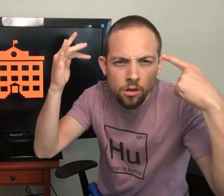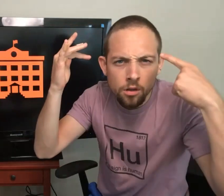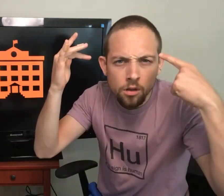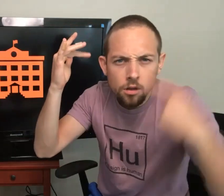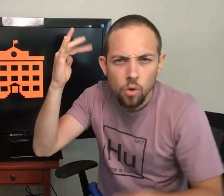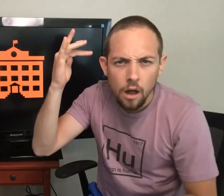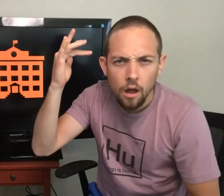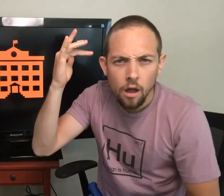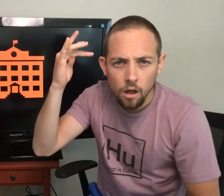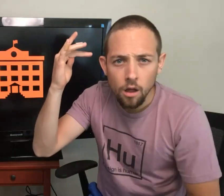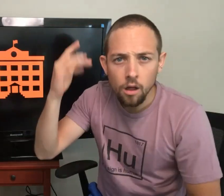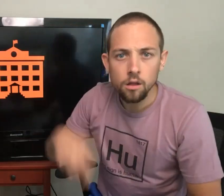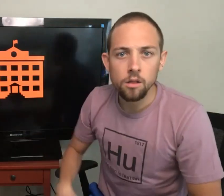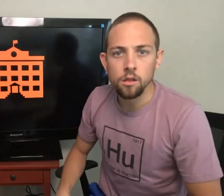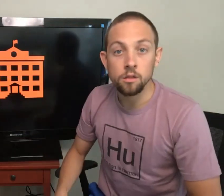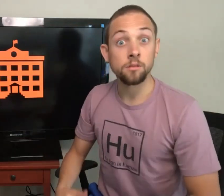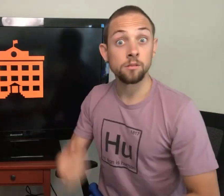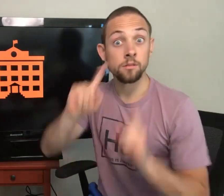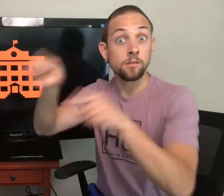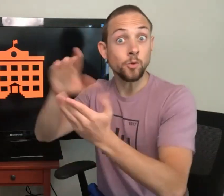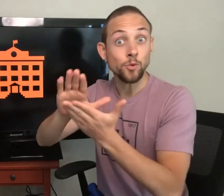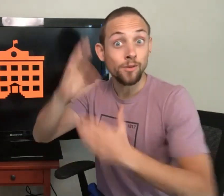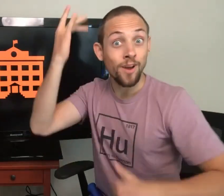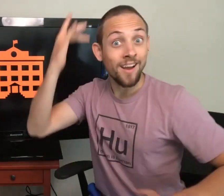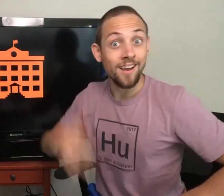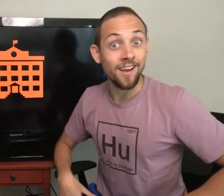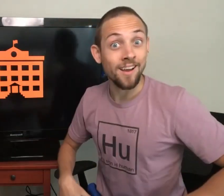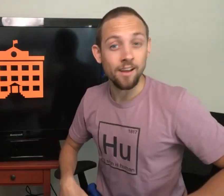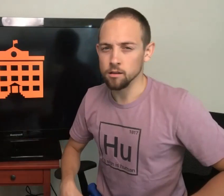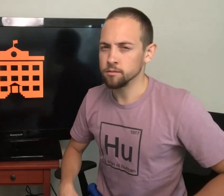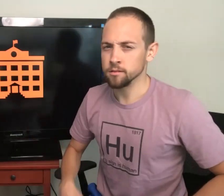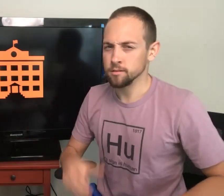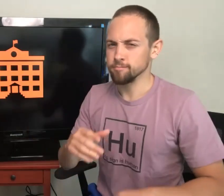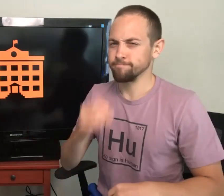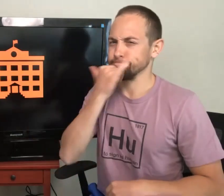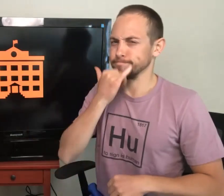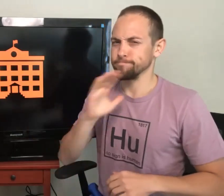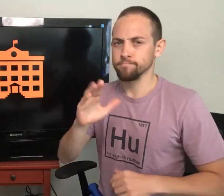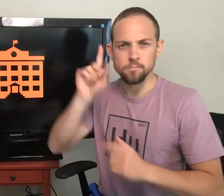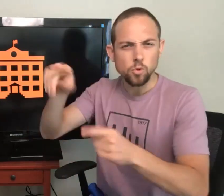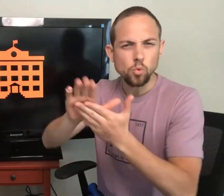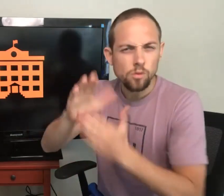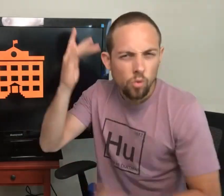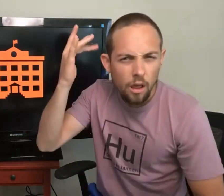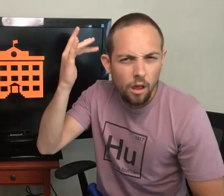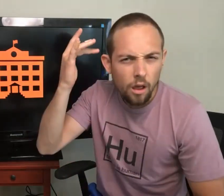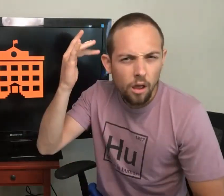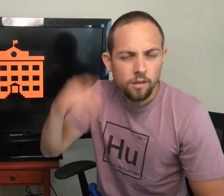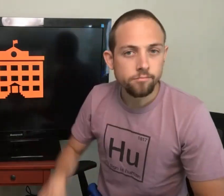Again, why do you go to school? Notice my brows furrowed at the end when I'm asking why. Can't raise your eyebrows up, wouldn't make